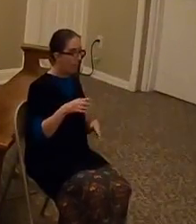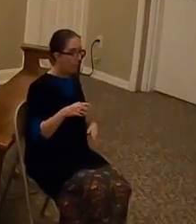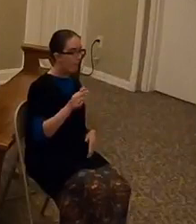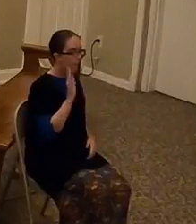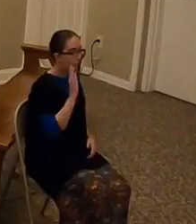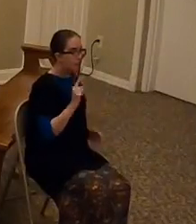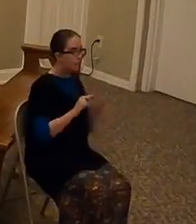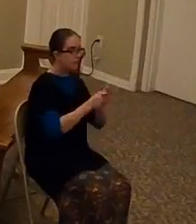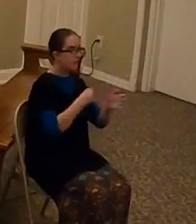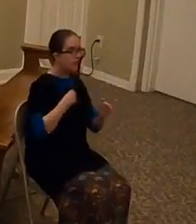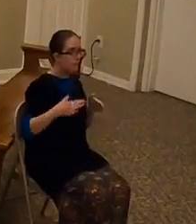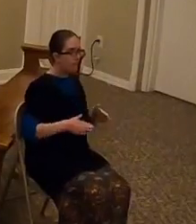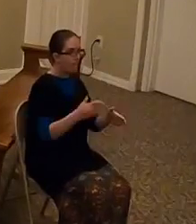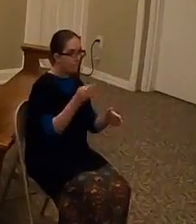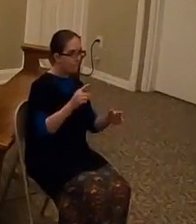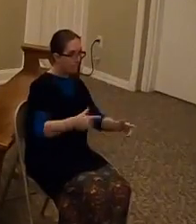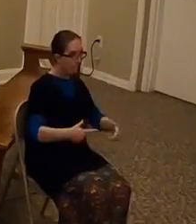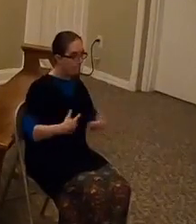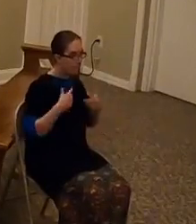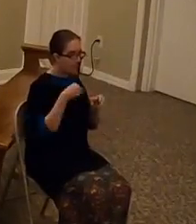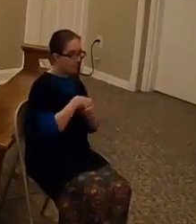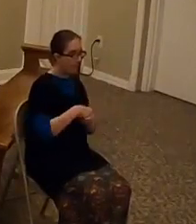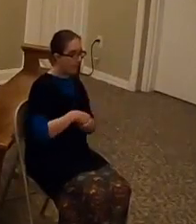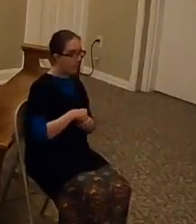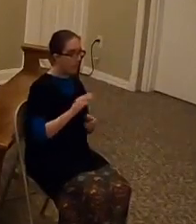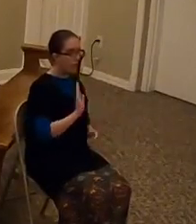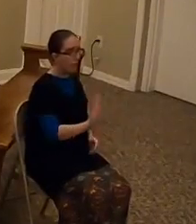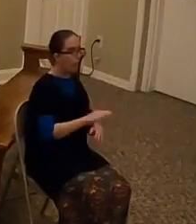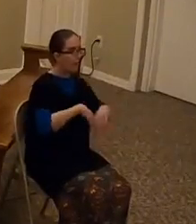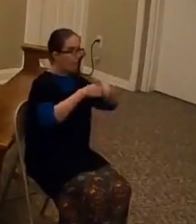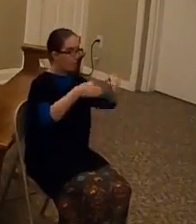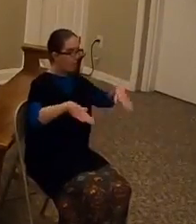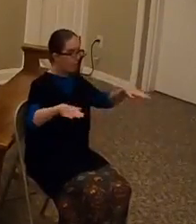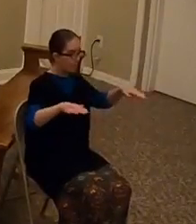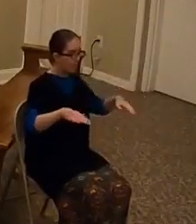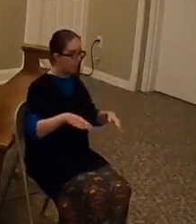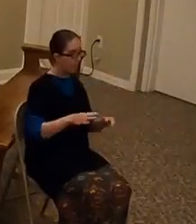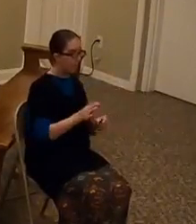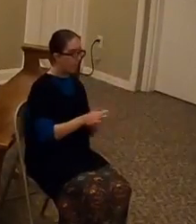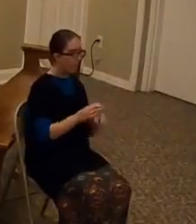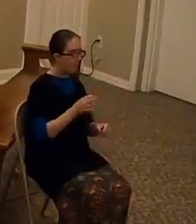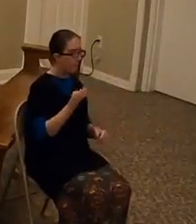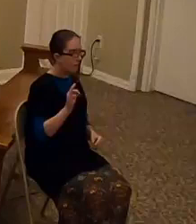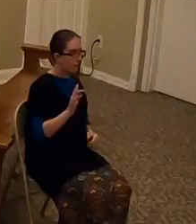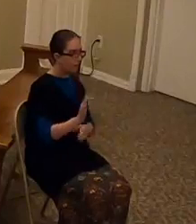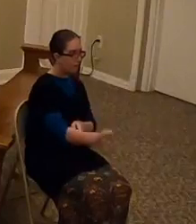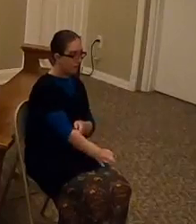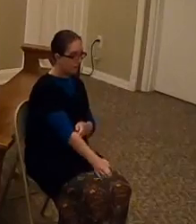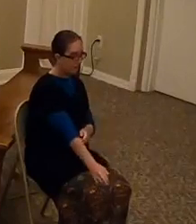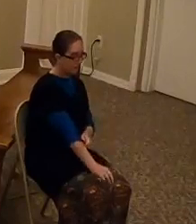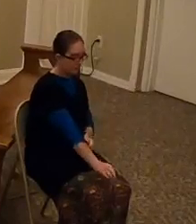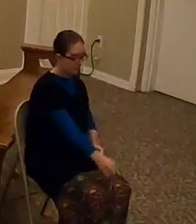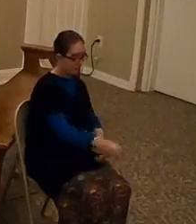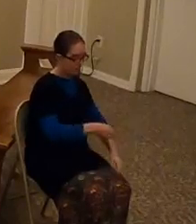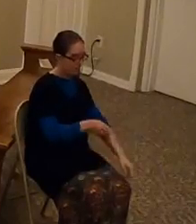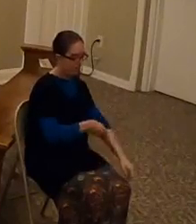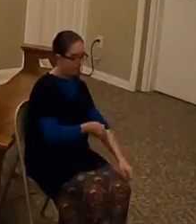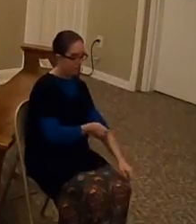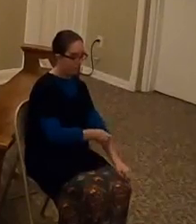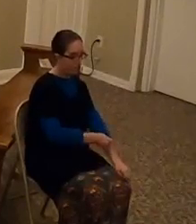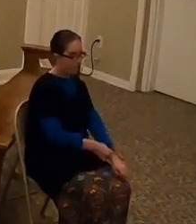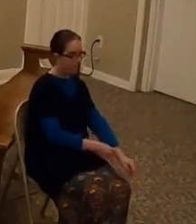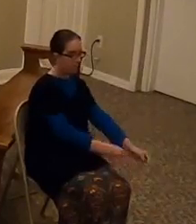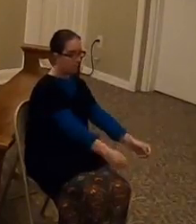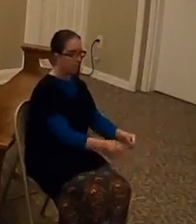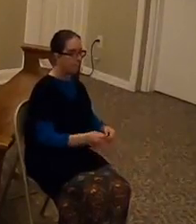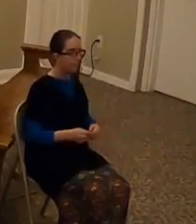Thou wilt show me the path of life. In thy presence is fullness of joy. At thy right hand there are pleasures